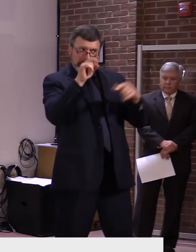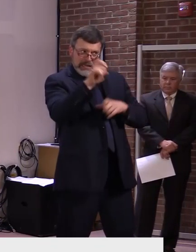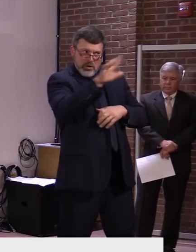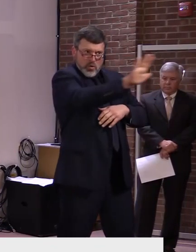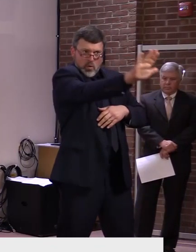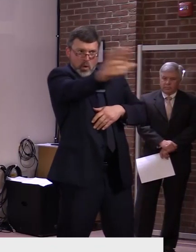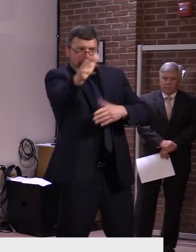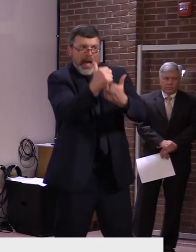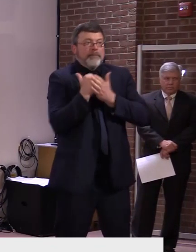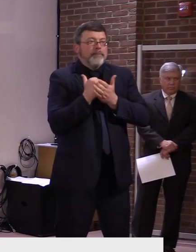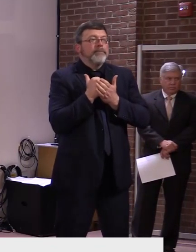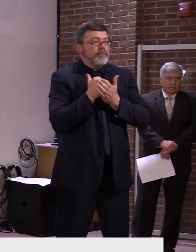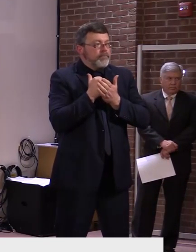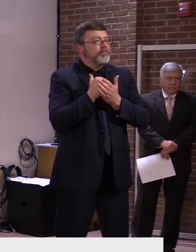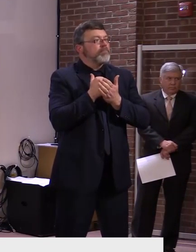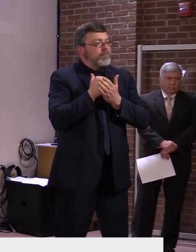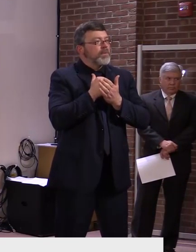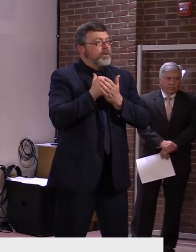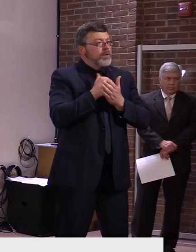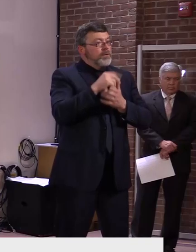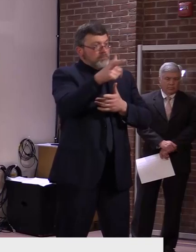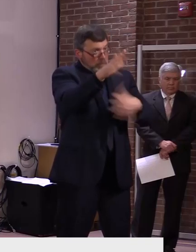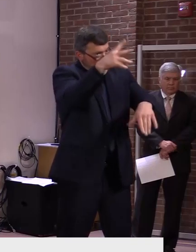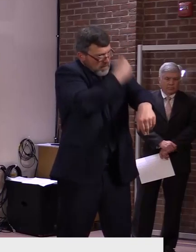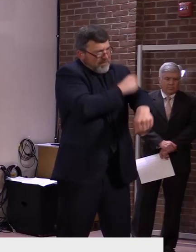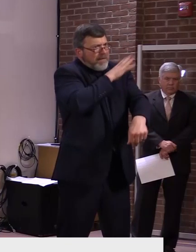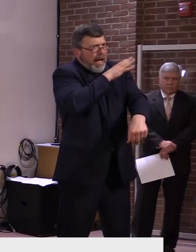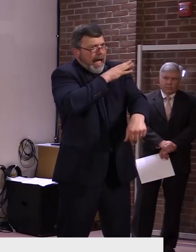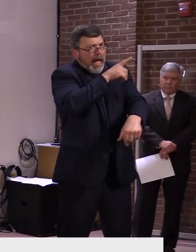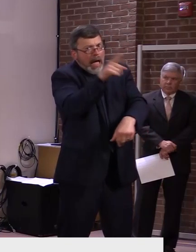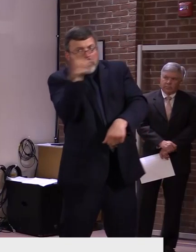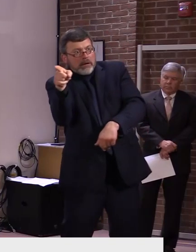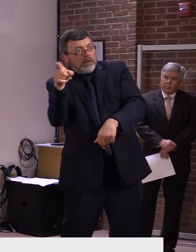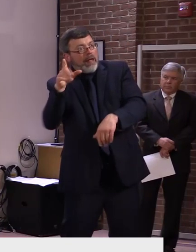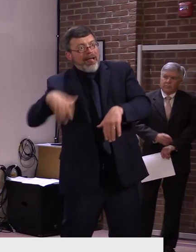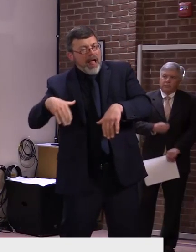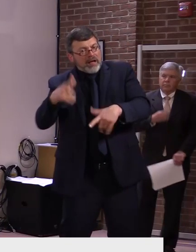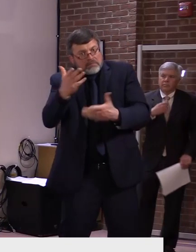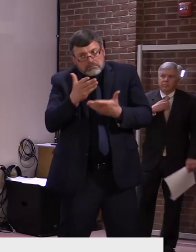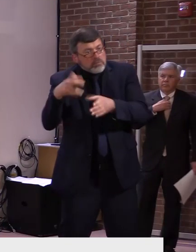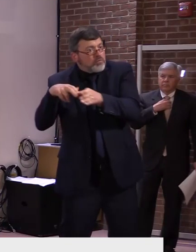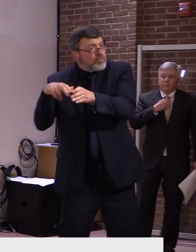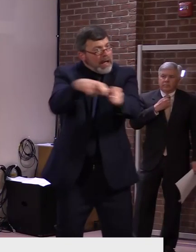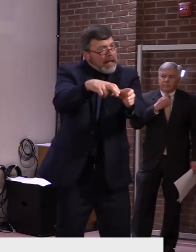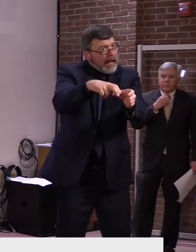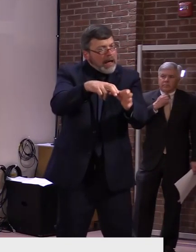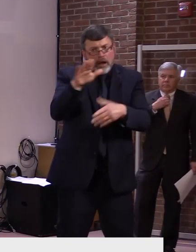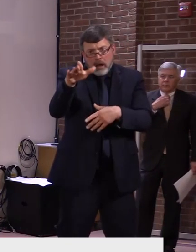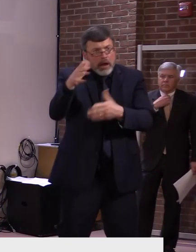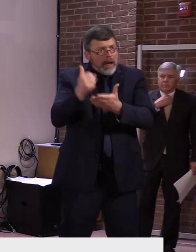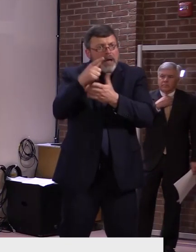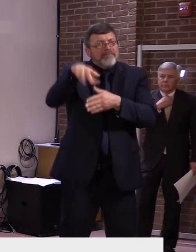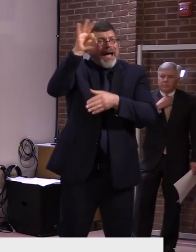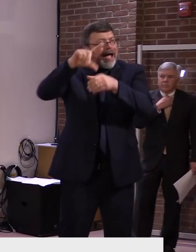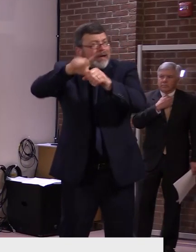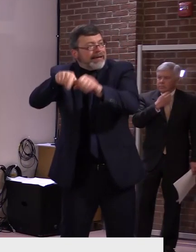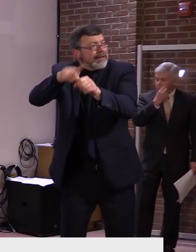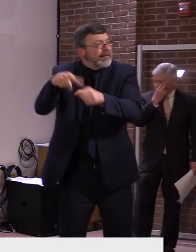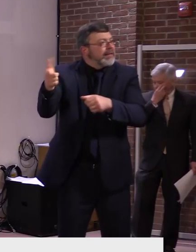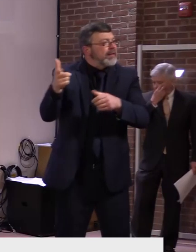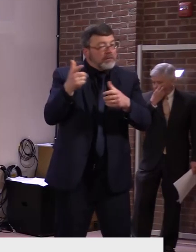Employers, you can help by offering an incentive, or at least a few hours off to employees so they can get